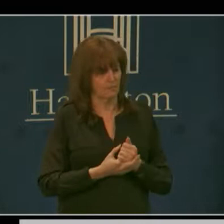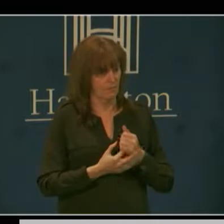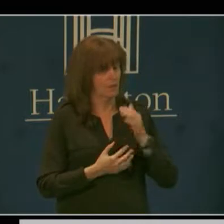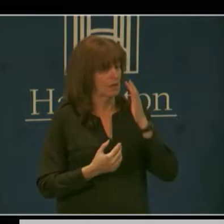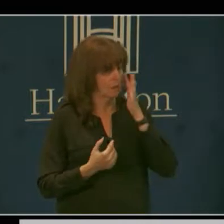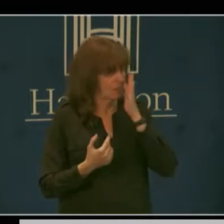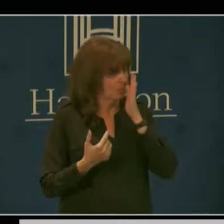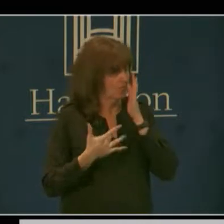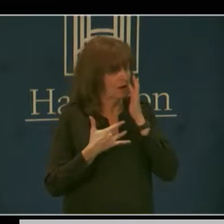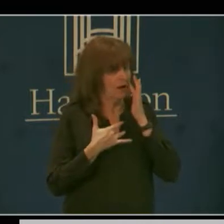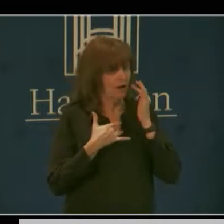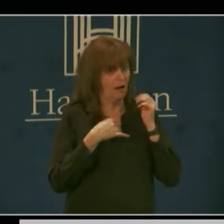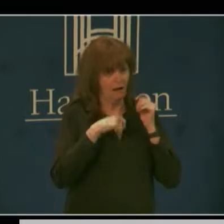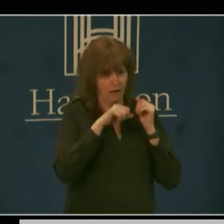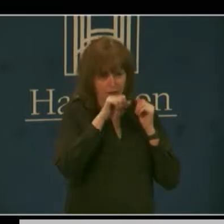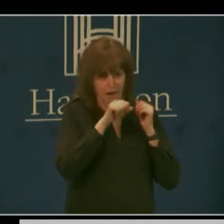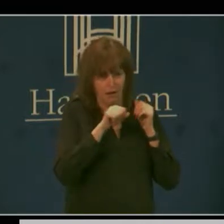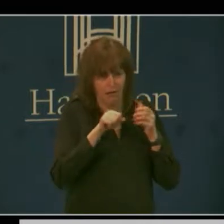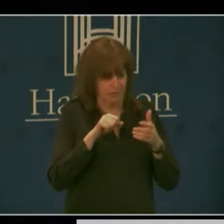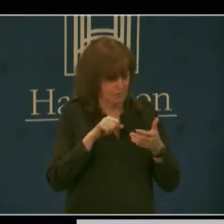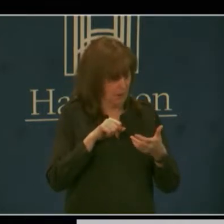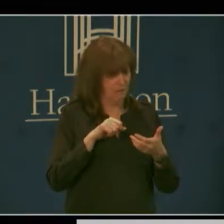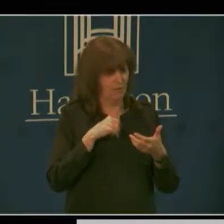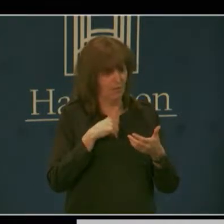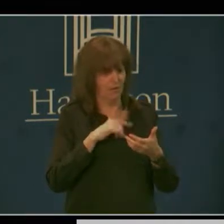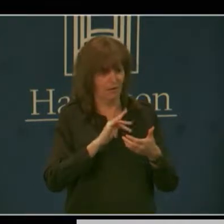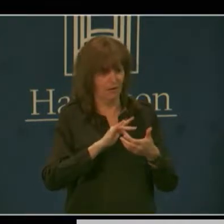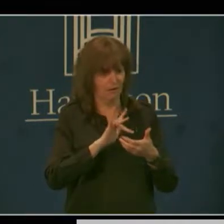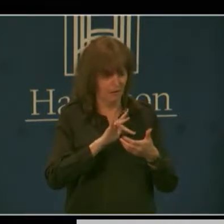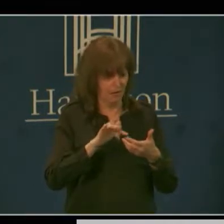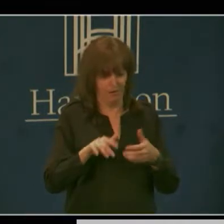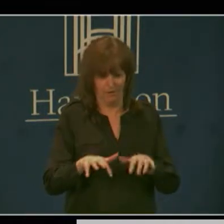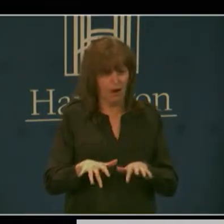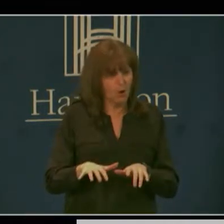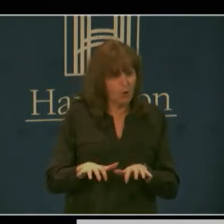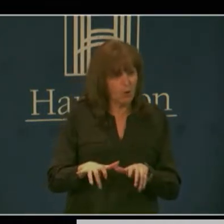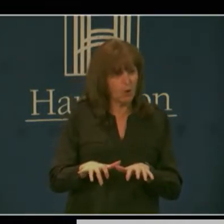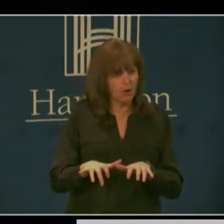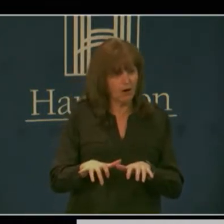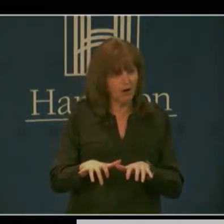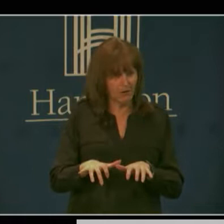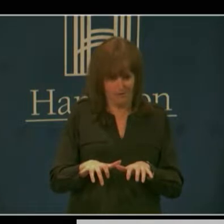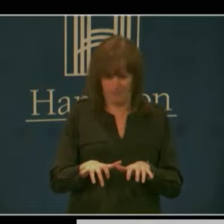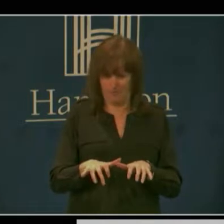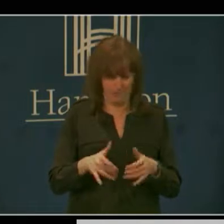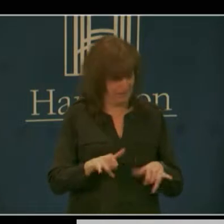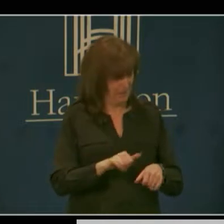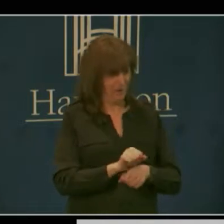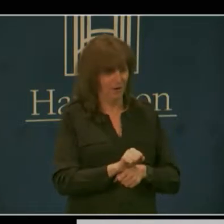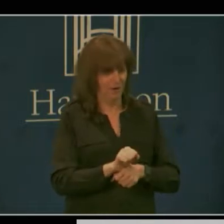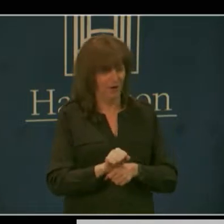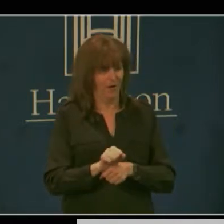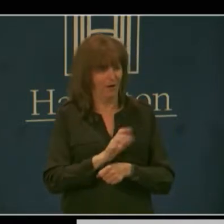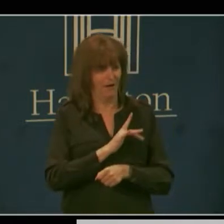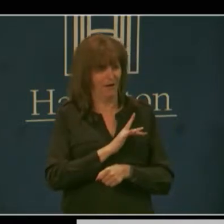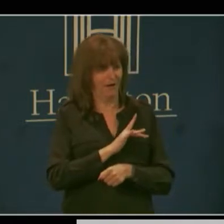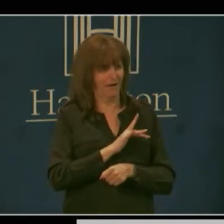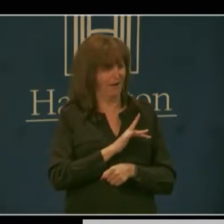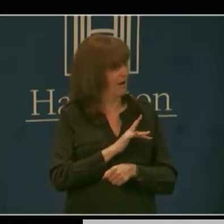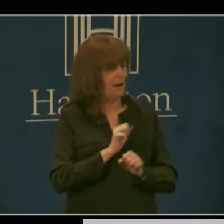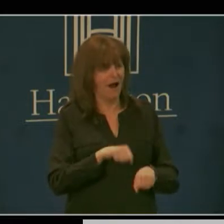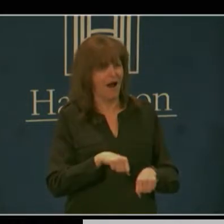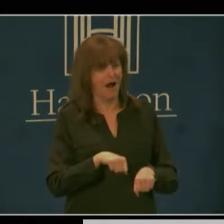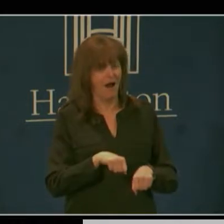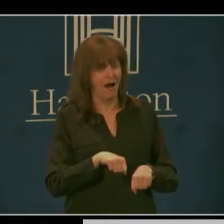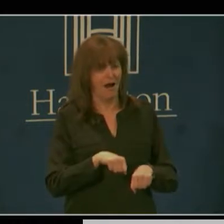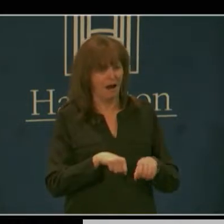my cell phone and the ability of my computer to do the work that I need to do. And that's a credit to all the folks that are working on it. So while I talk